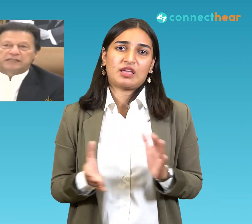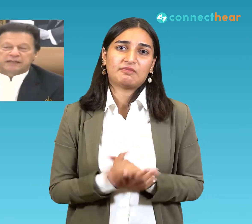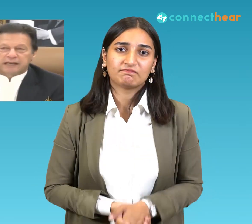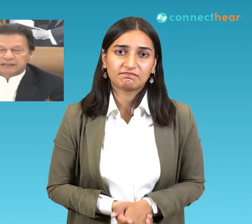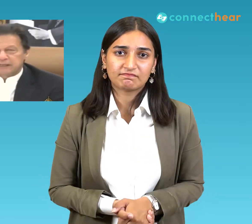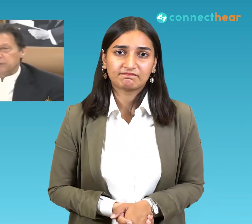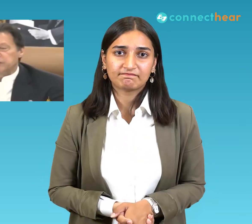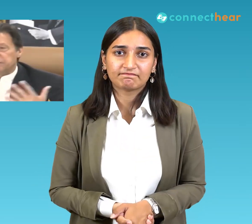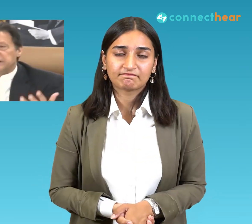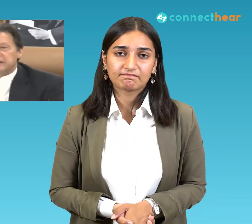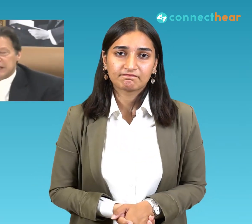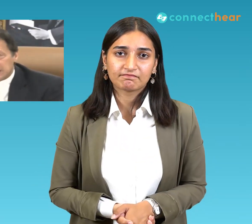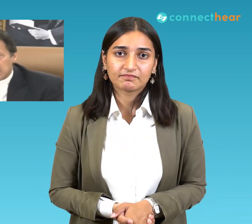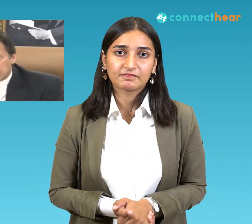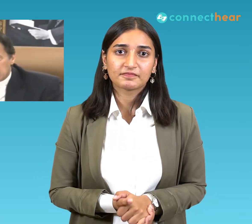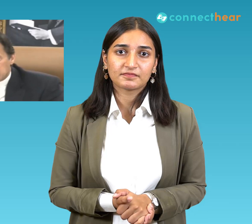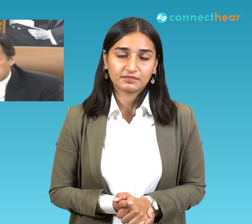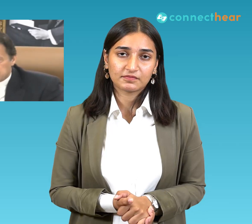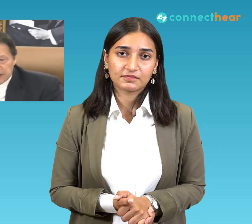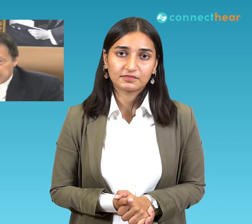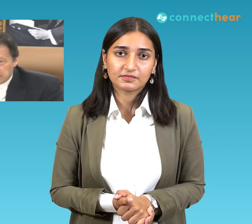means wealth creation and which means